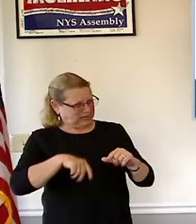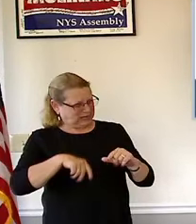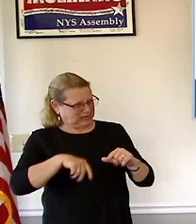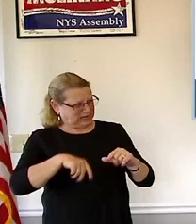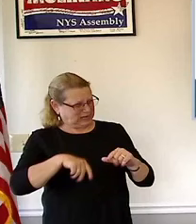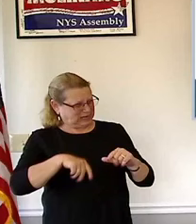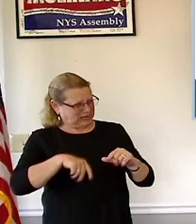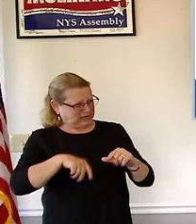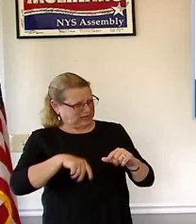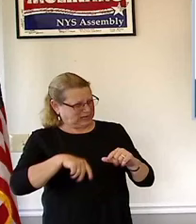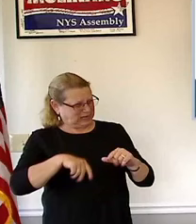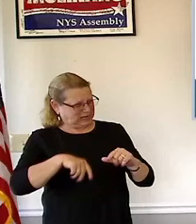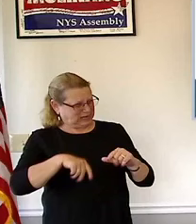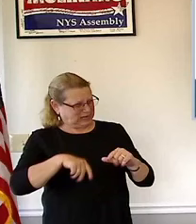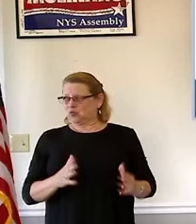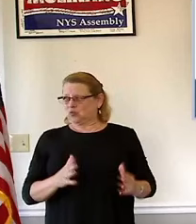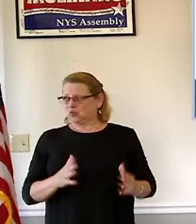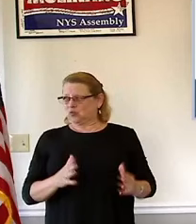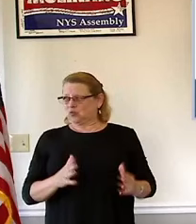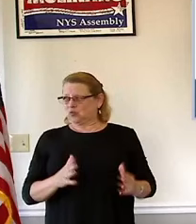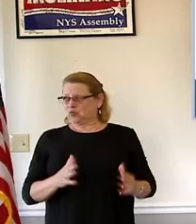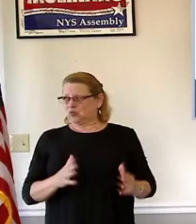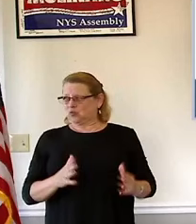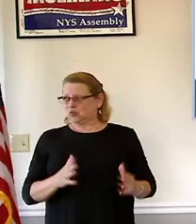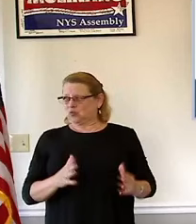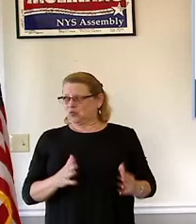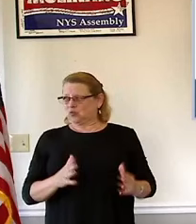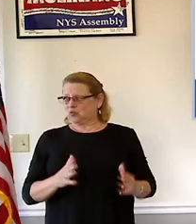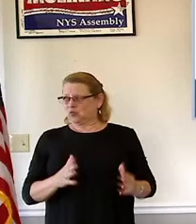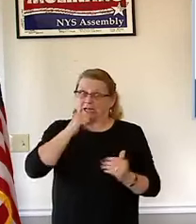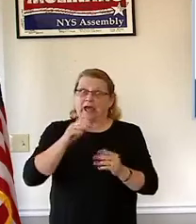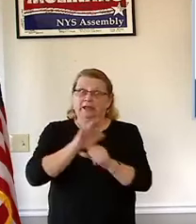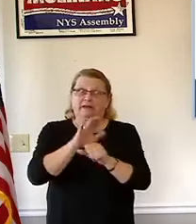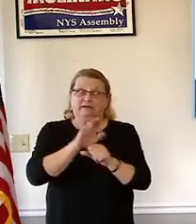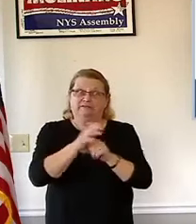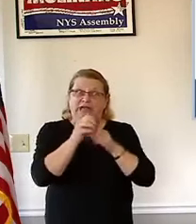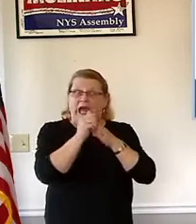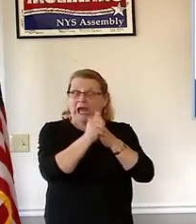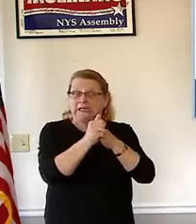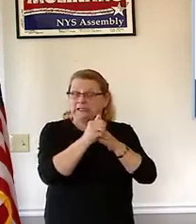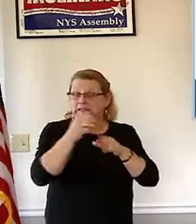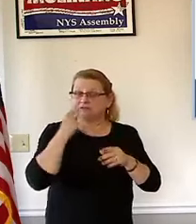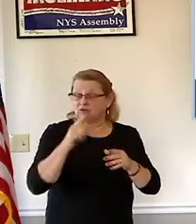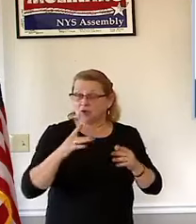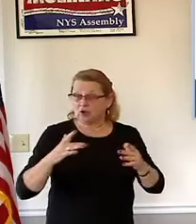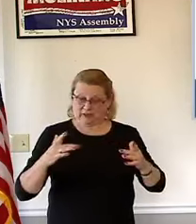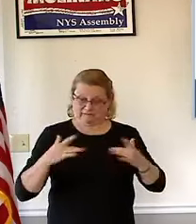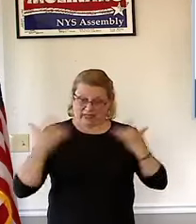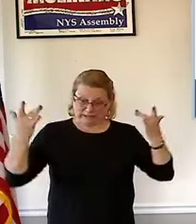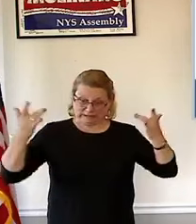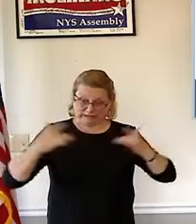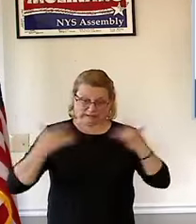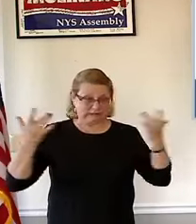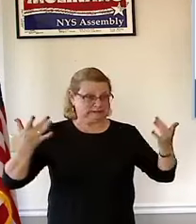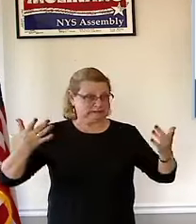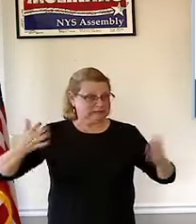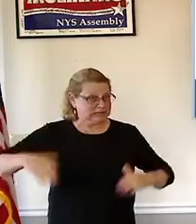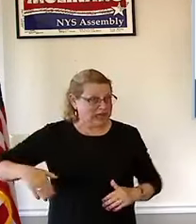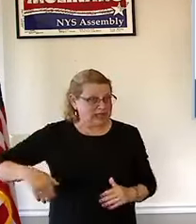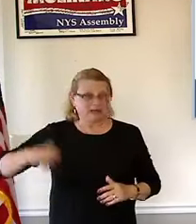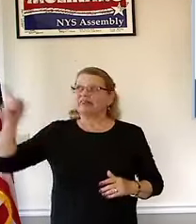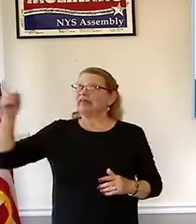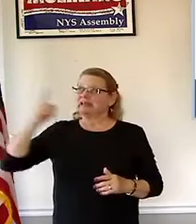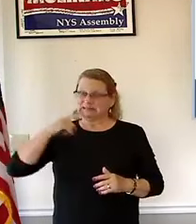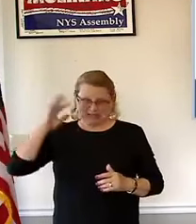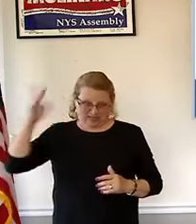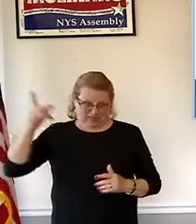So we haven't been given guidance on events yet. That detail has not been put down. They did say that they were going to be